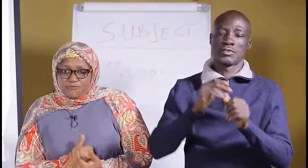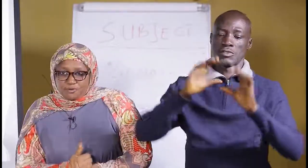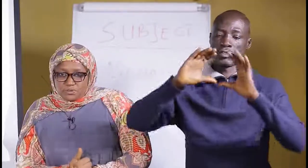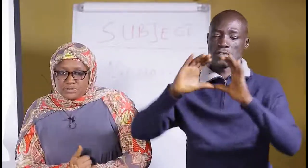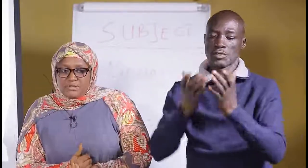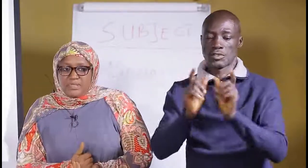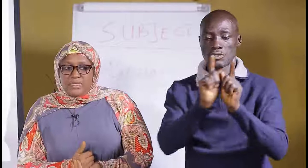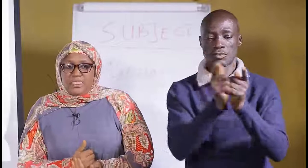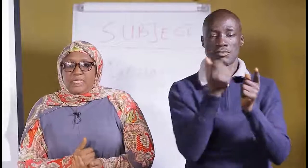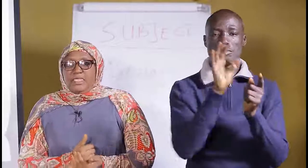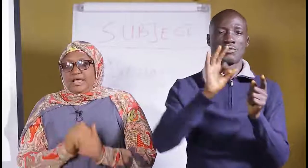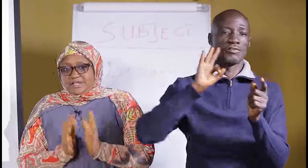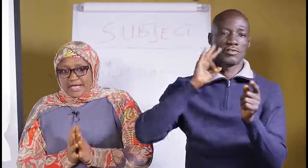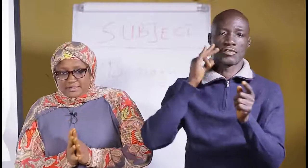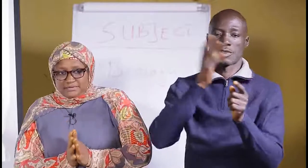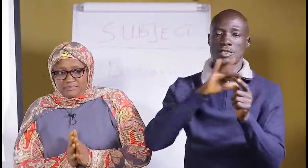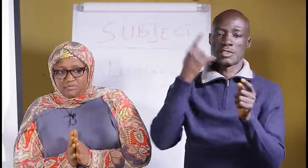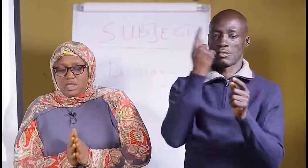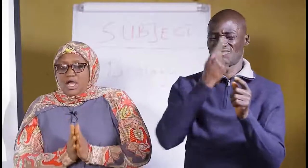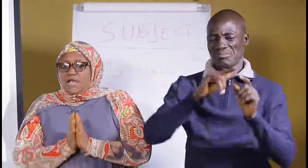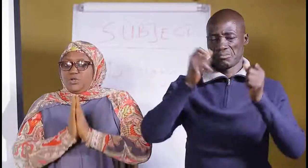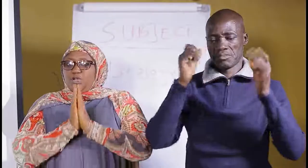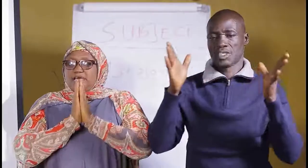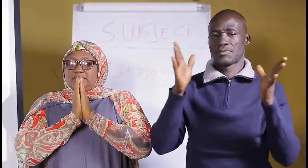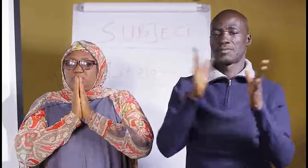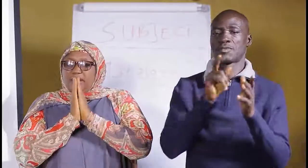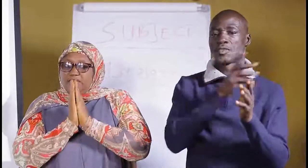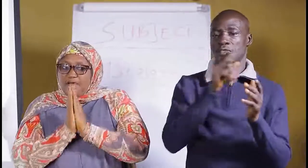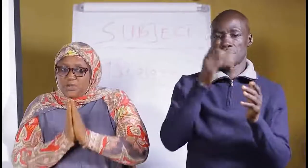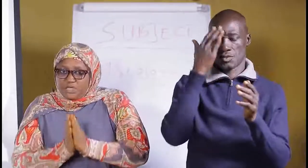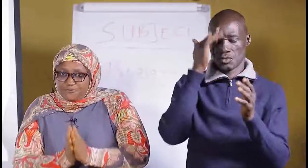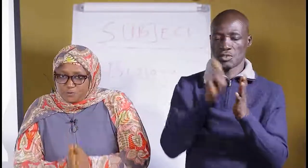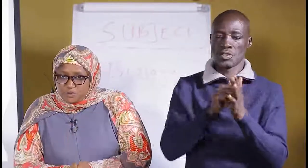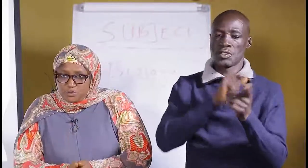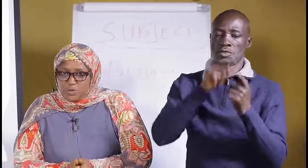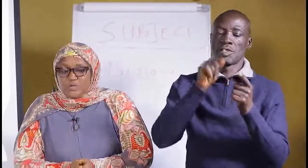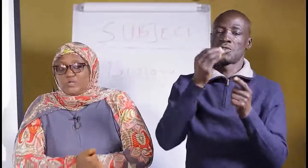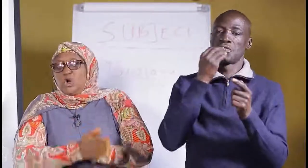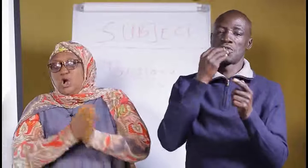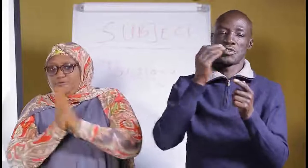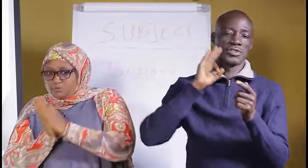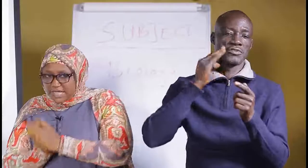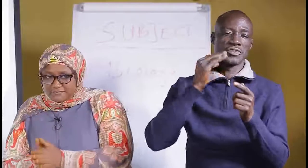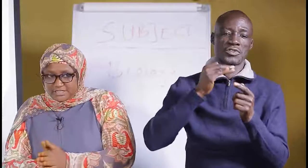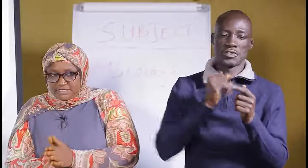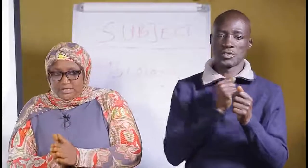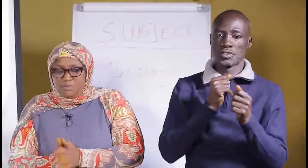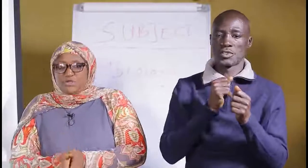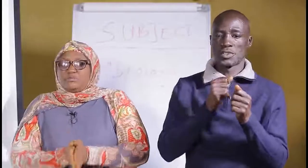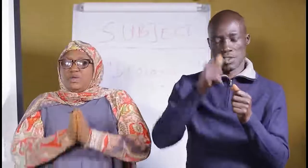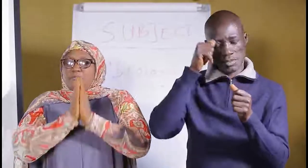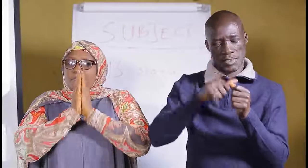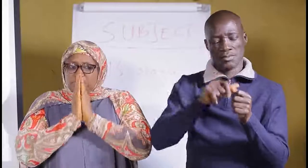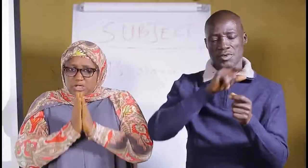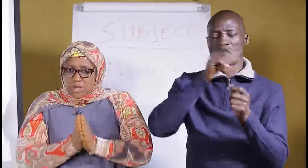classes of fruits and delights. And you know that whenever you eat fruit, though not all fruit have seeds,